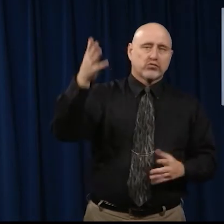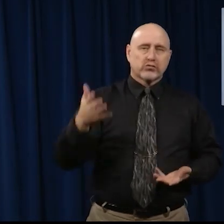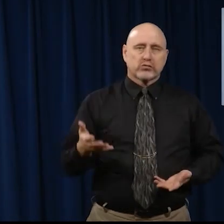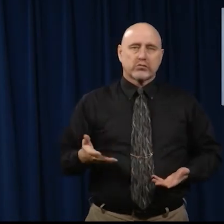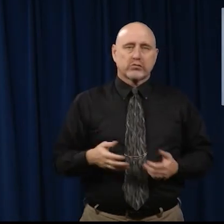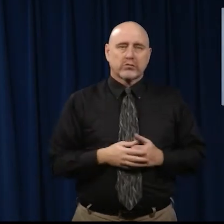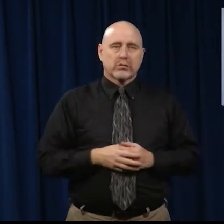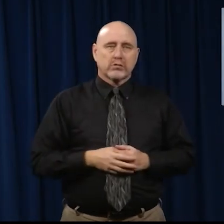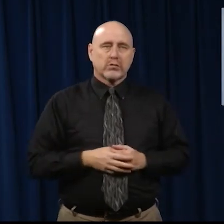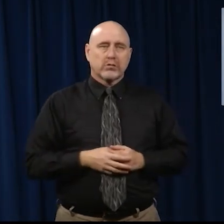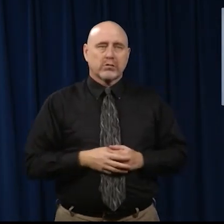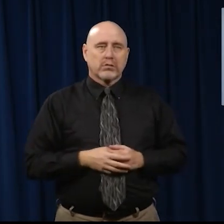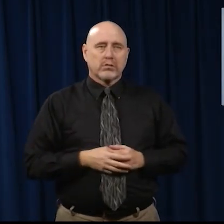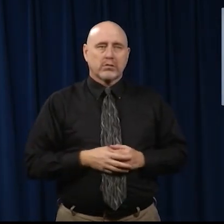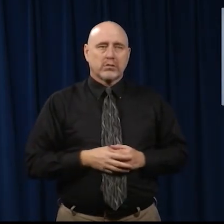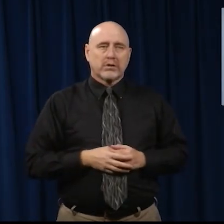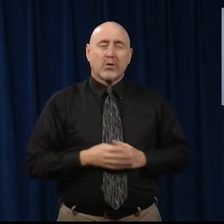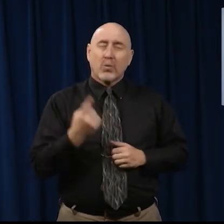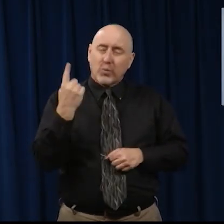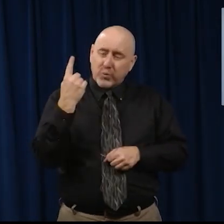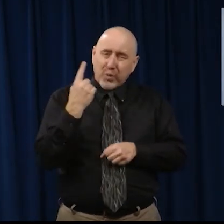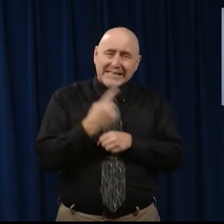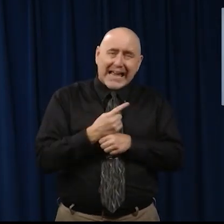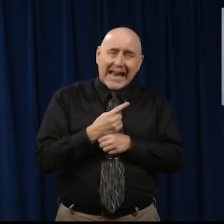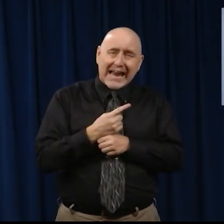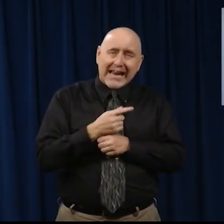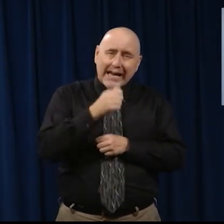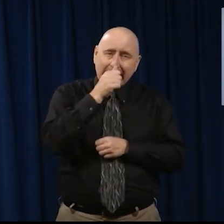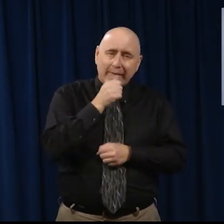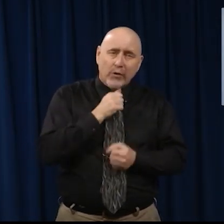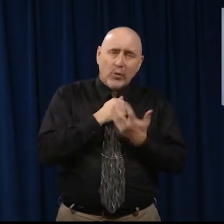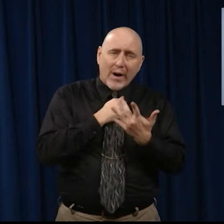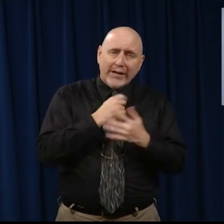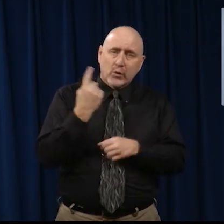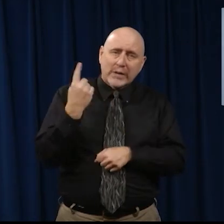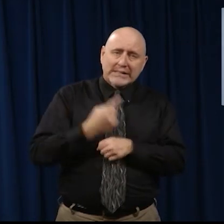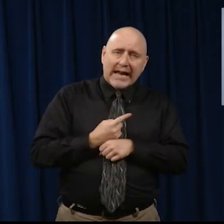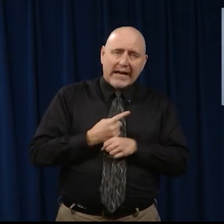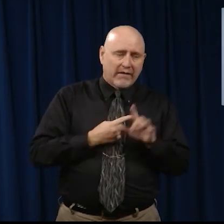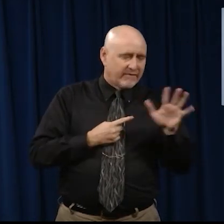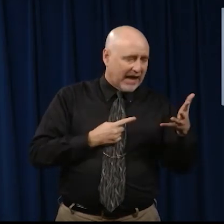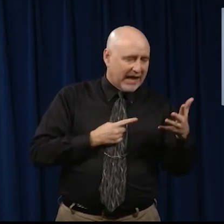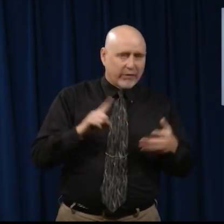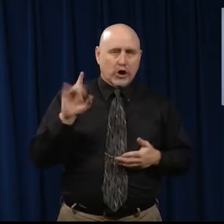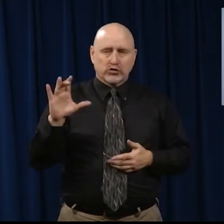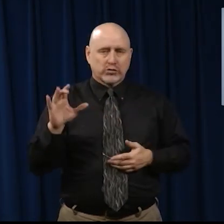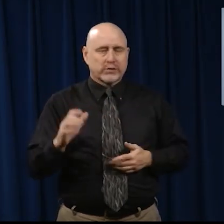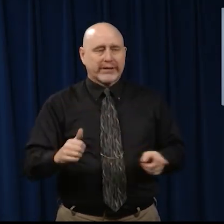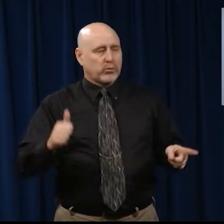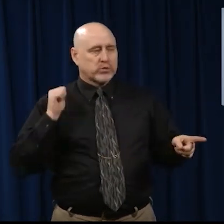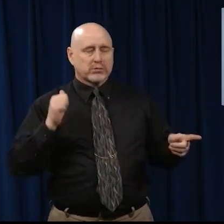future. All he had to do was wait one day. One day. But he wouldn't